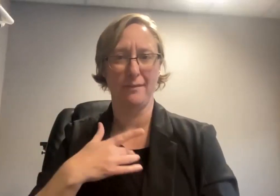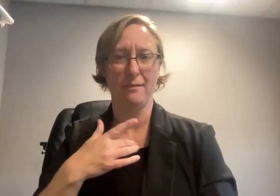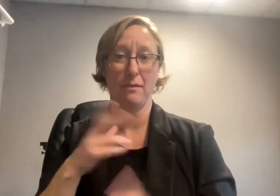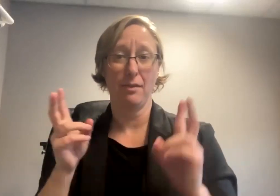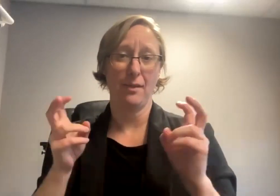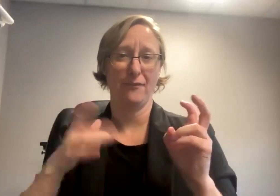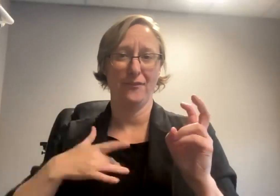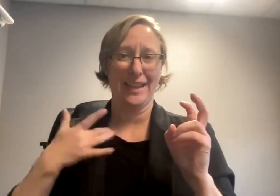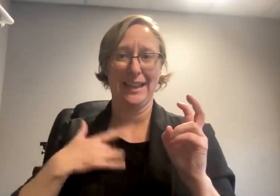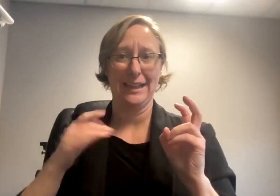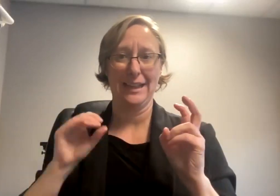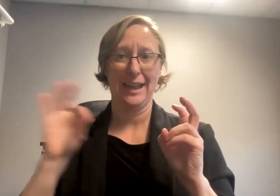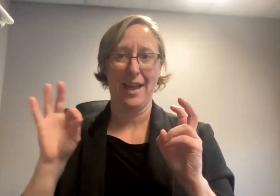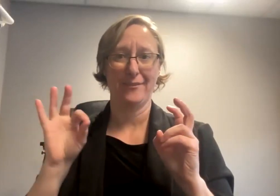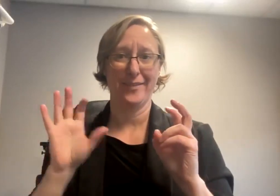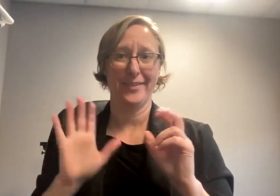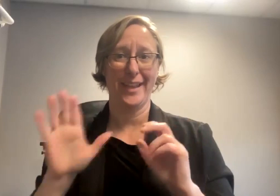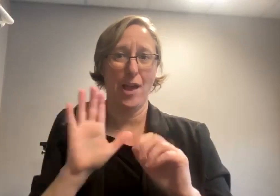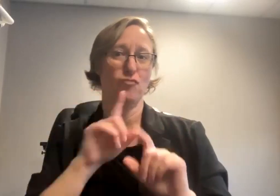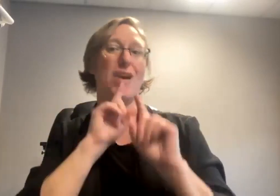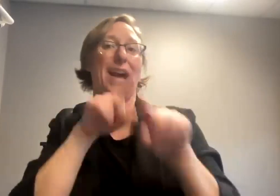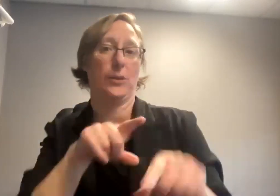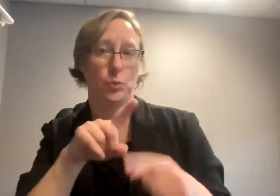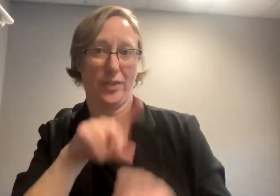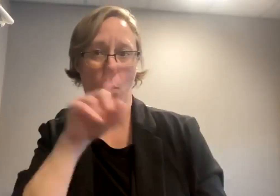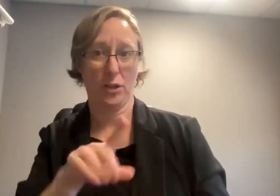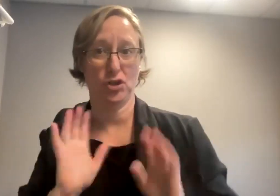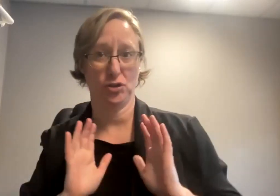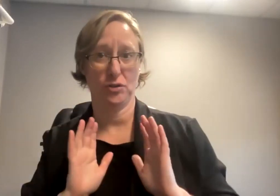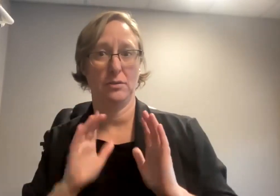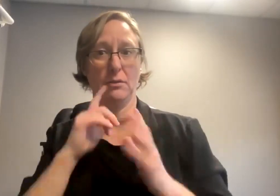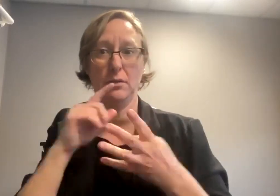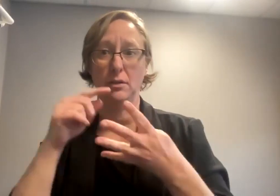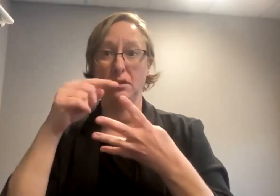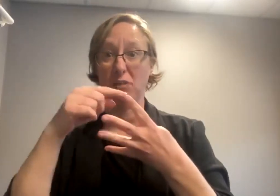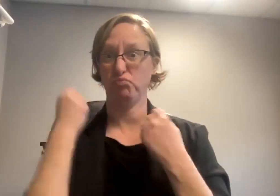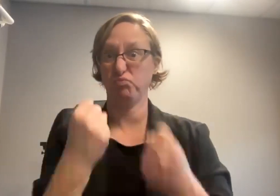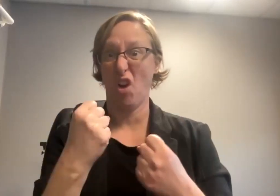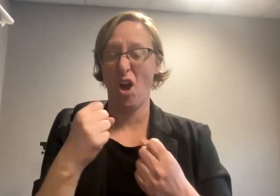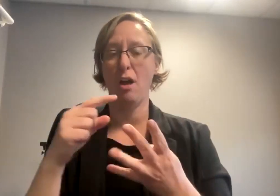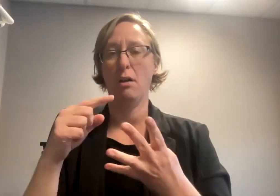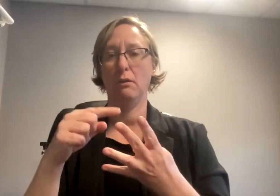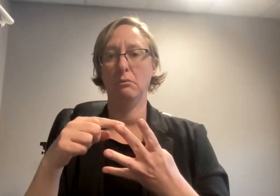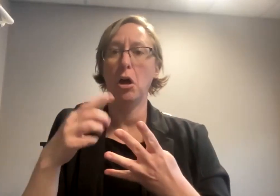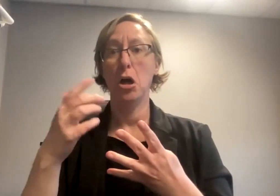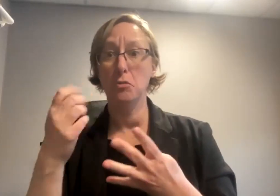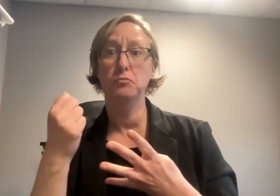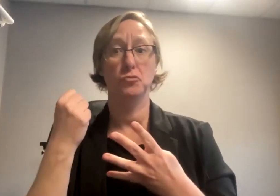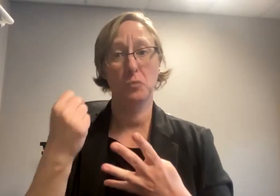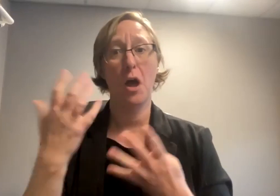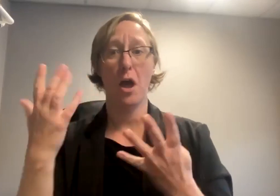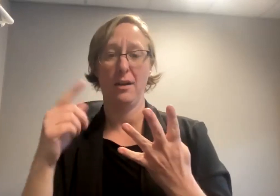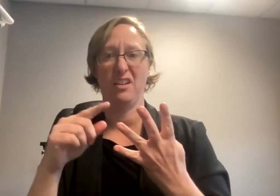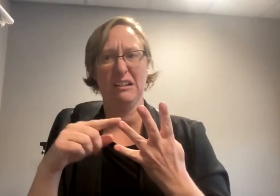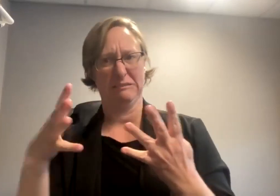I suggest, the range, because that feeling of their reaction to the question, you can get that feeling. Is